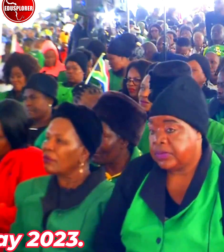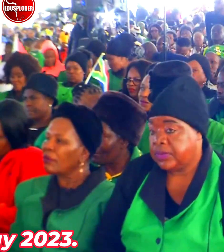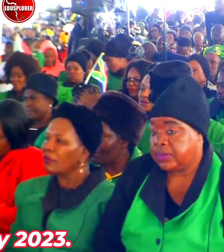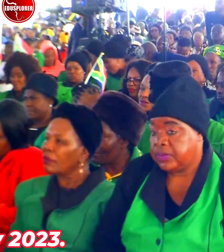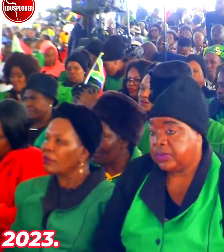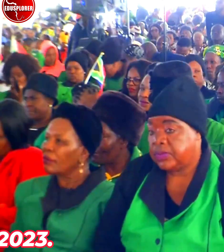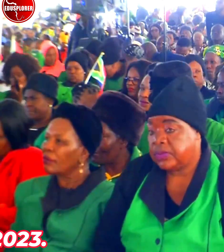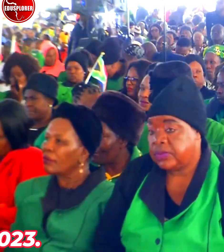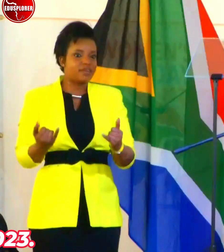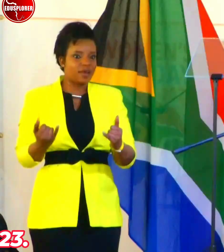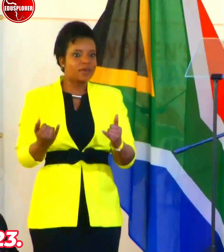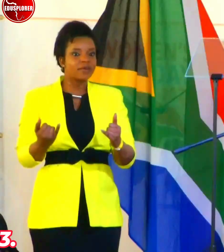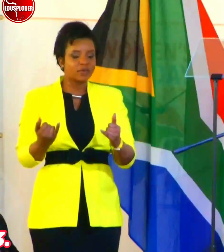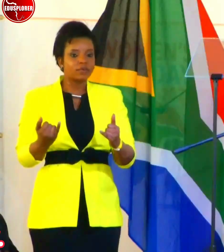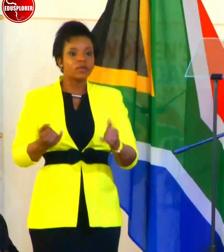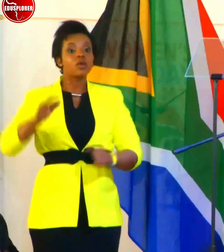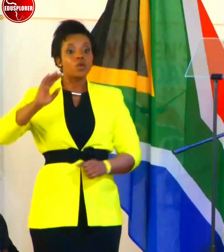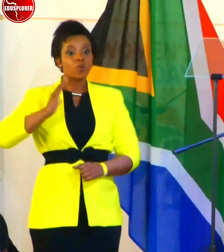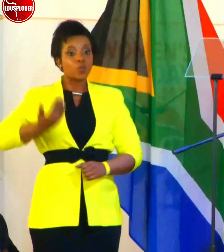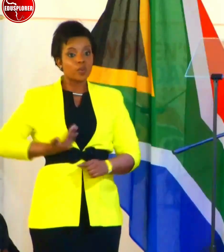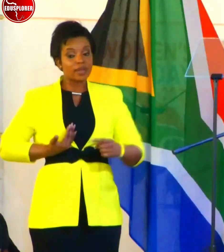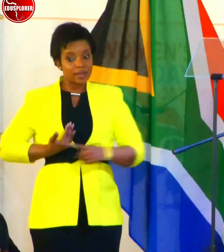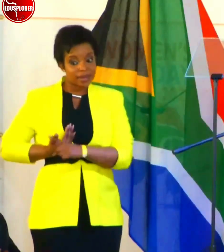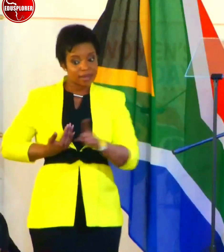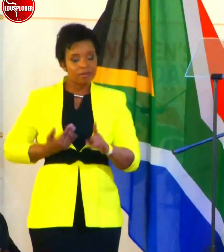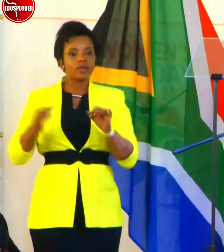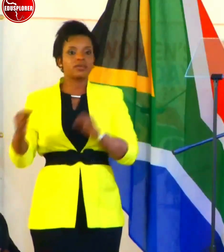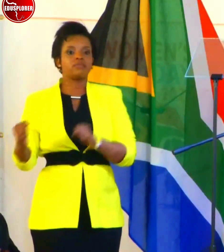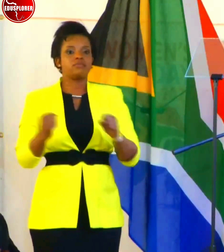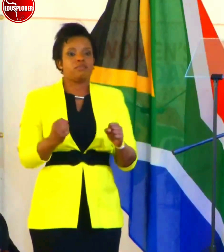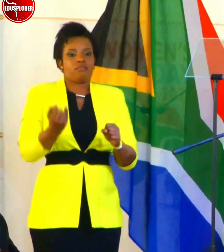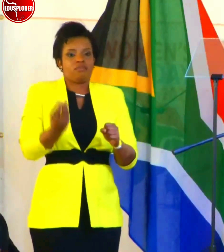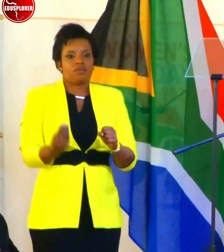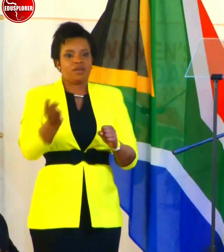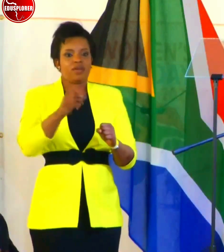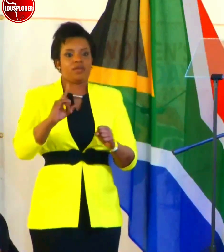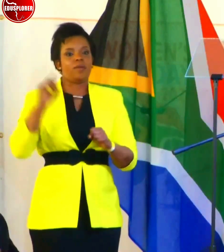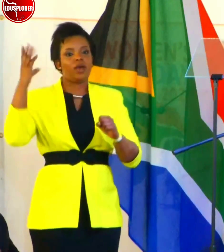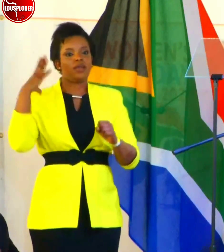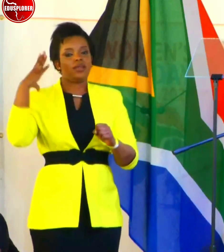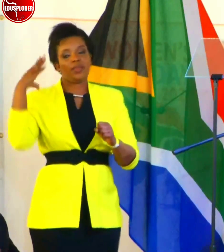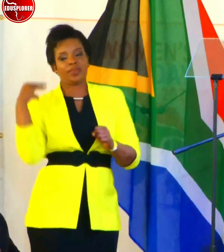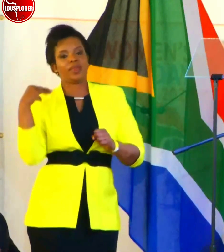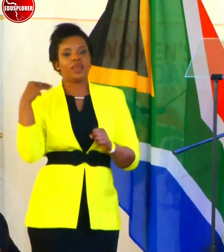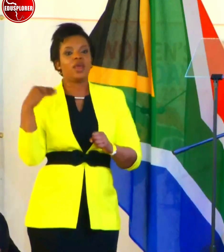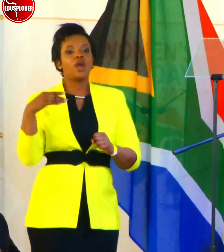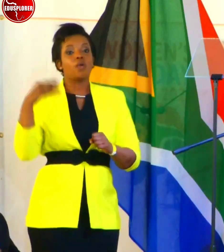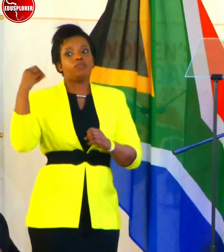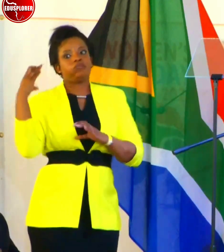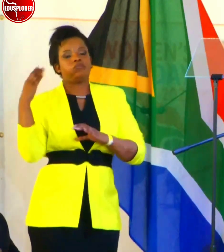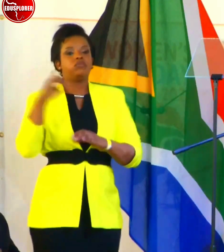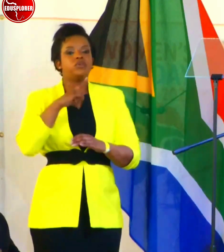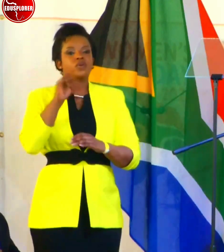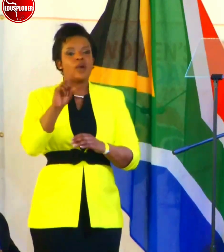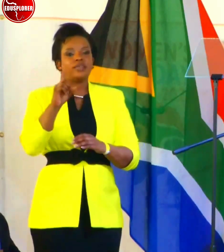of indicators, women still carry the largest share of burden of HIV and are